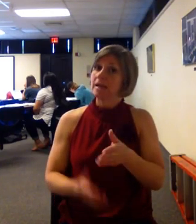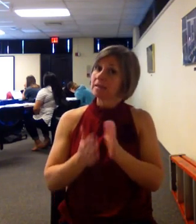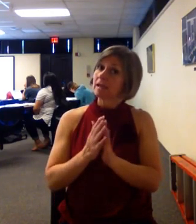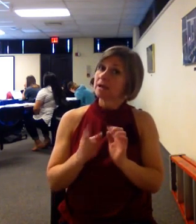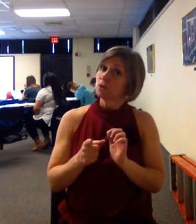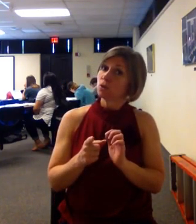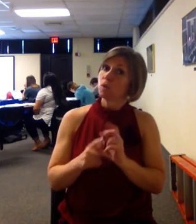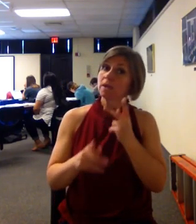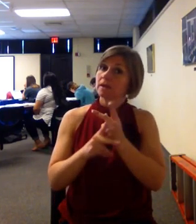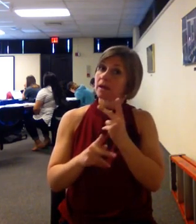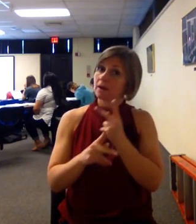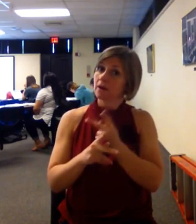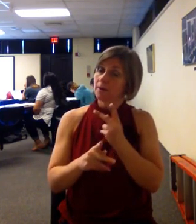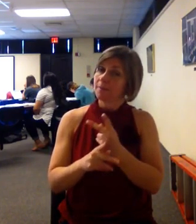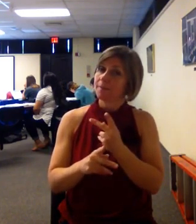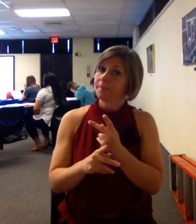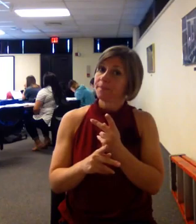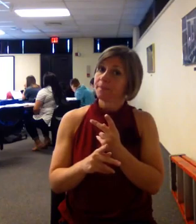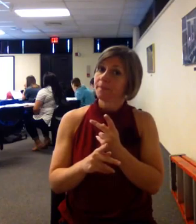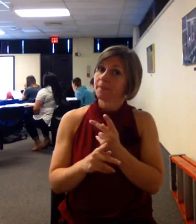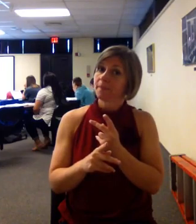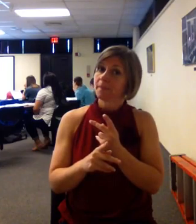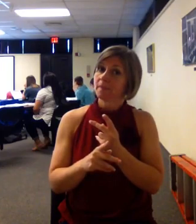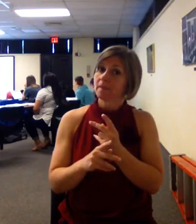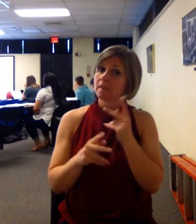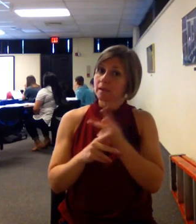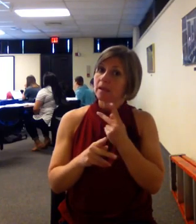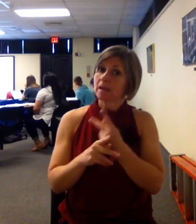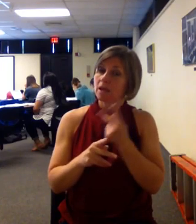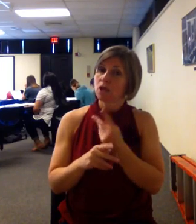to calculate out then your market premium.